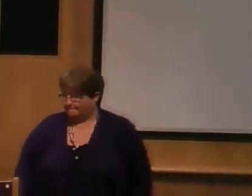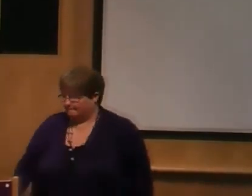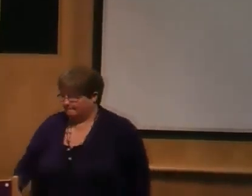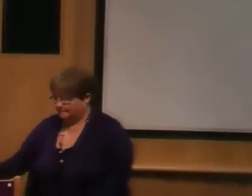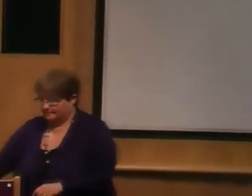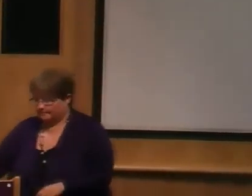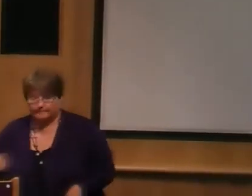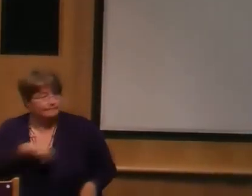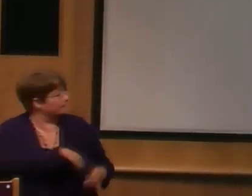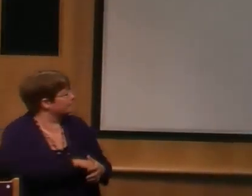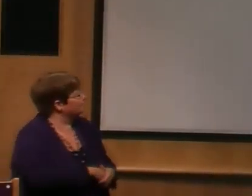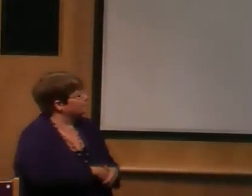giving.